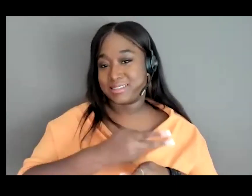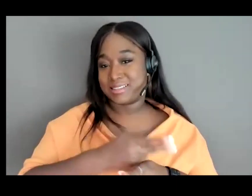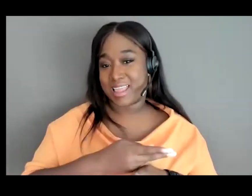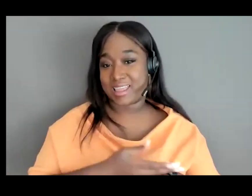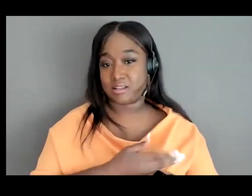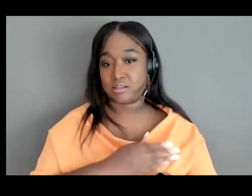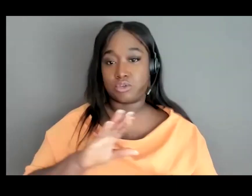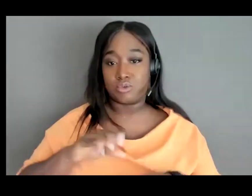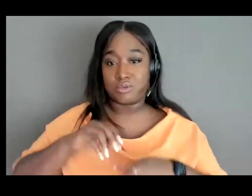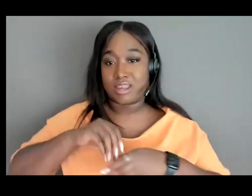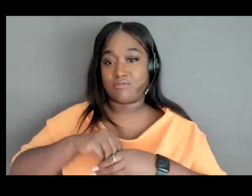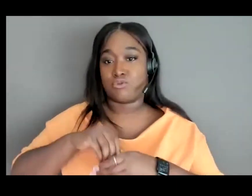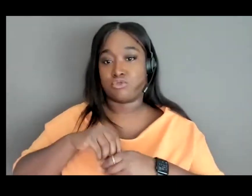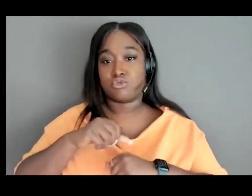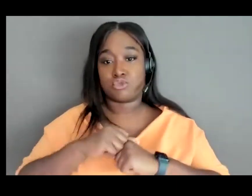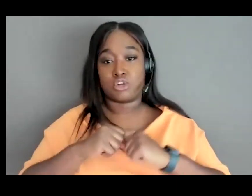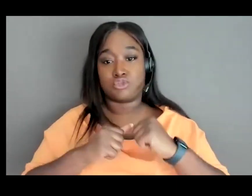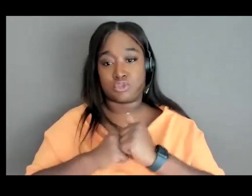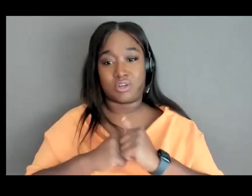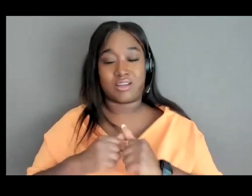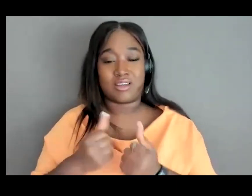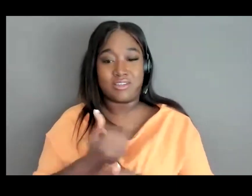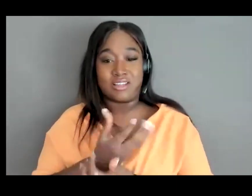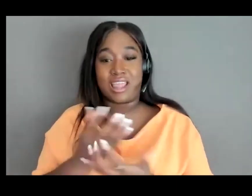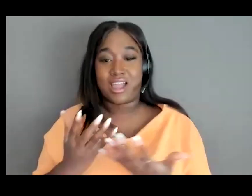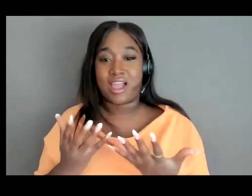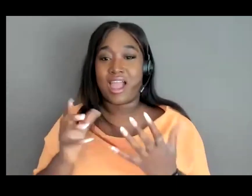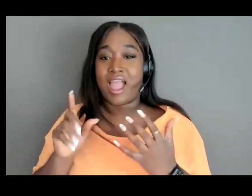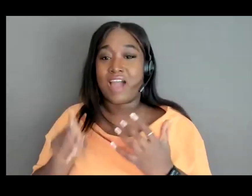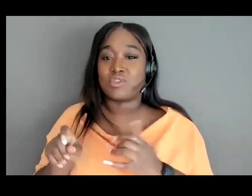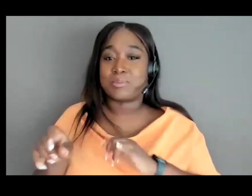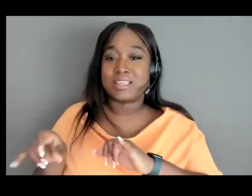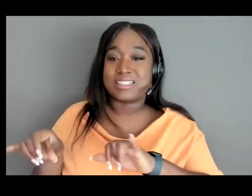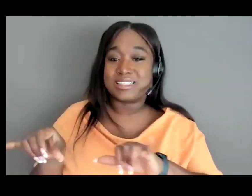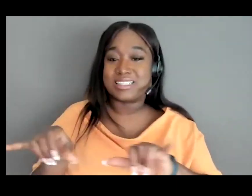has to be in a consistent database, consistent manner.